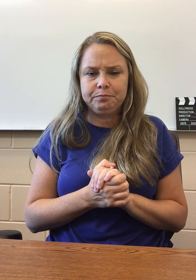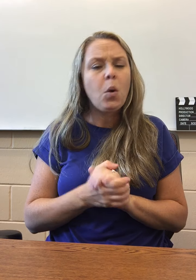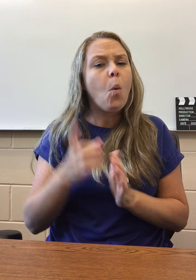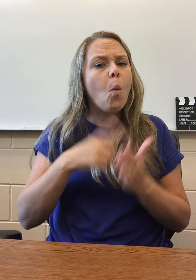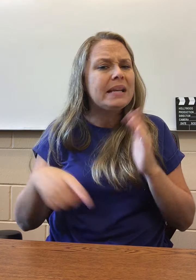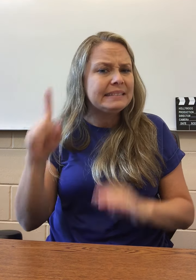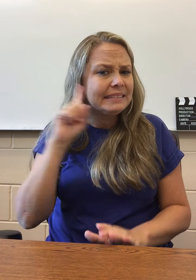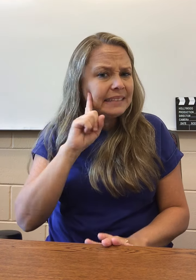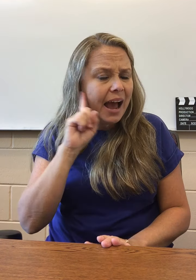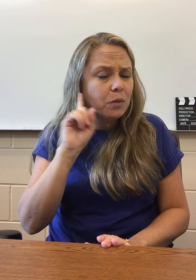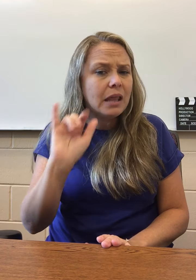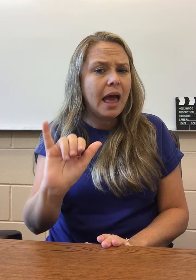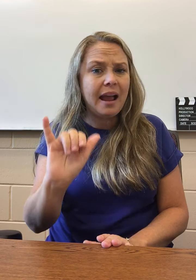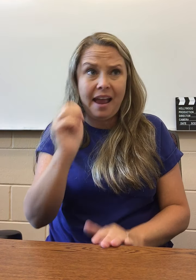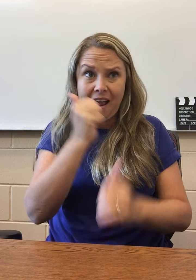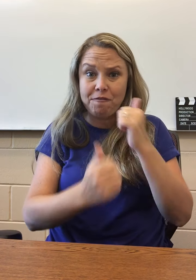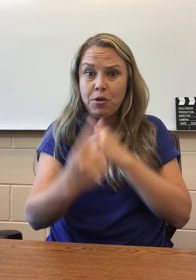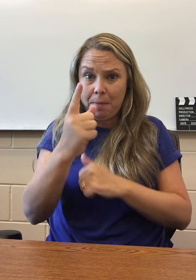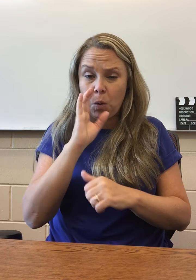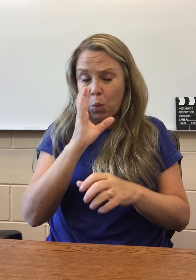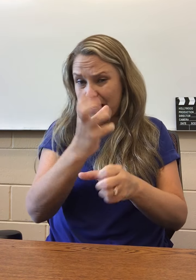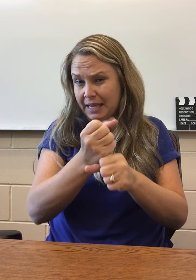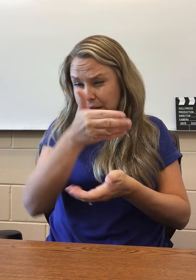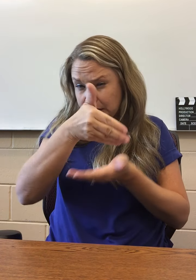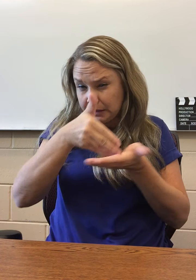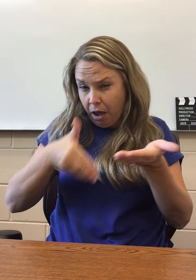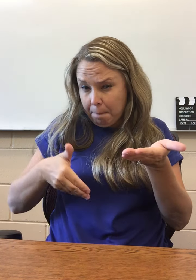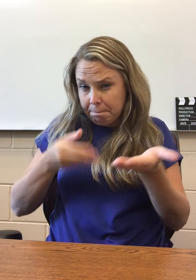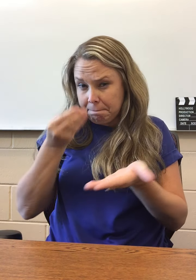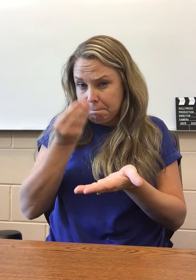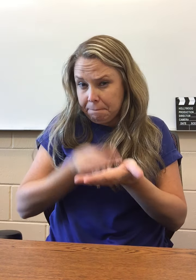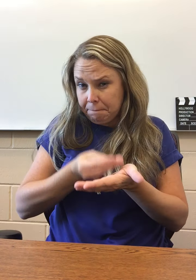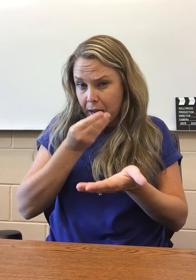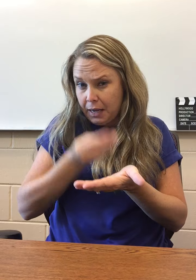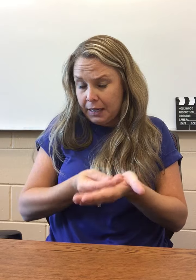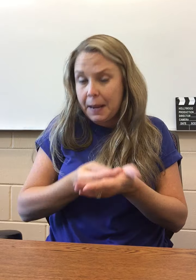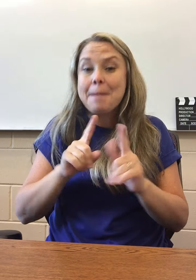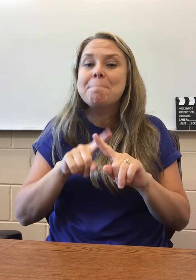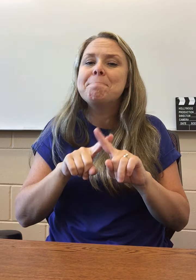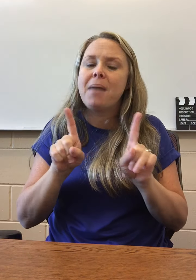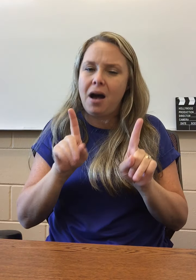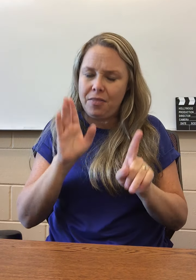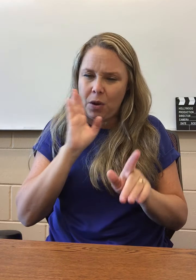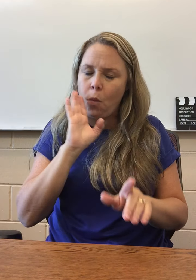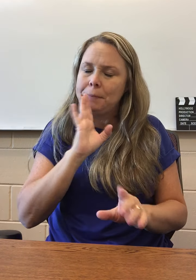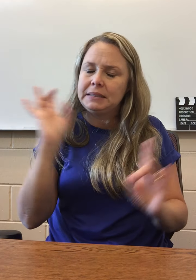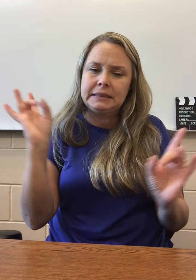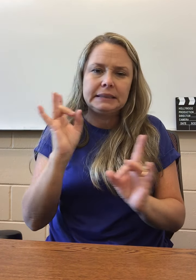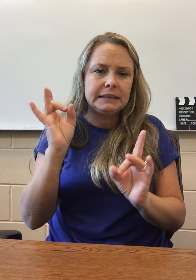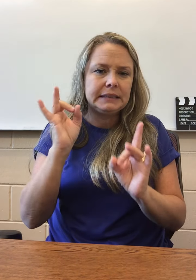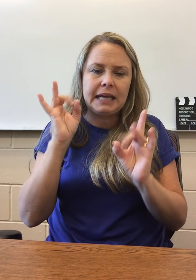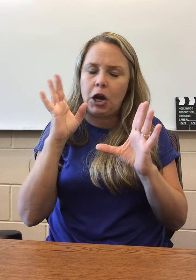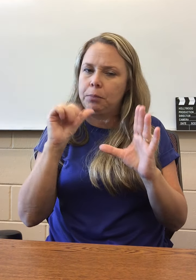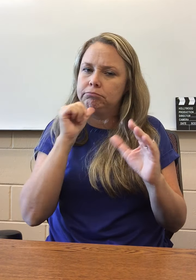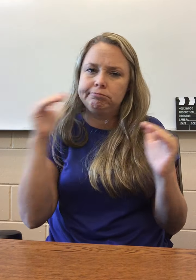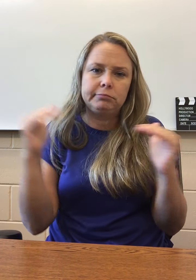like is that everybody is getting some money but that there are going to be terrible inequities well